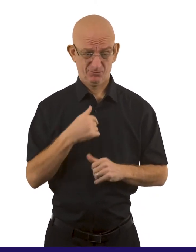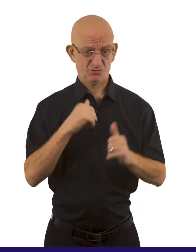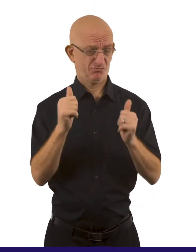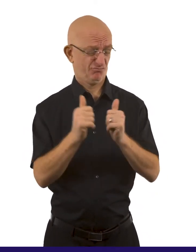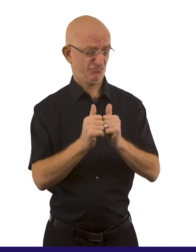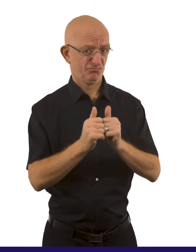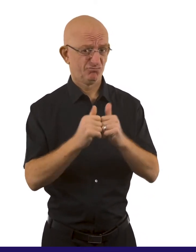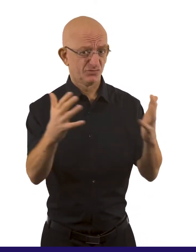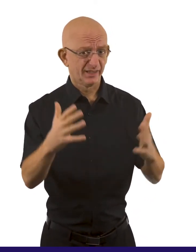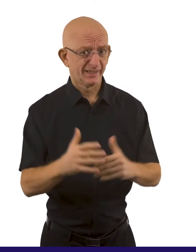Strongly disagree.